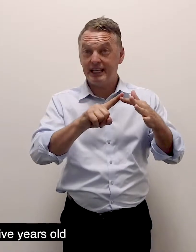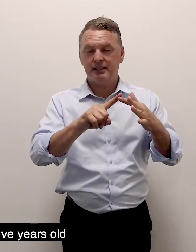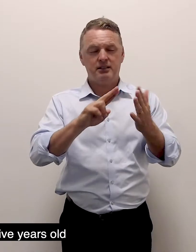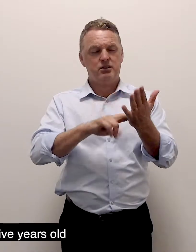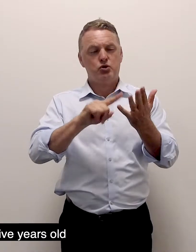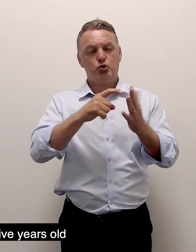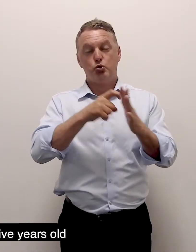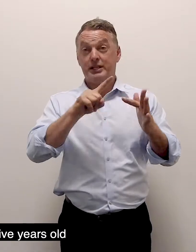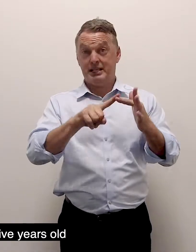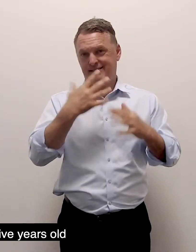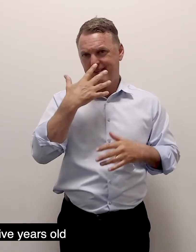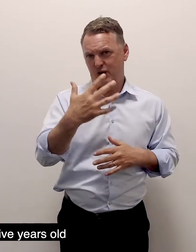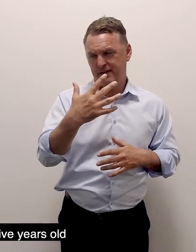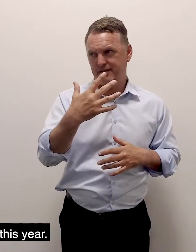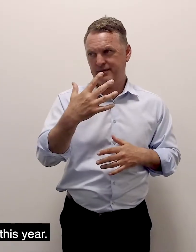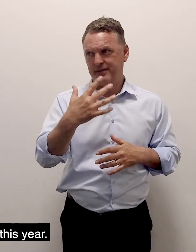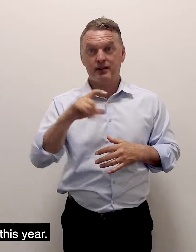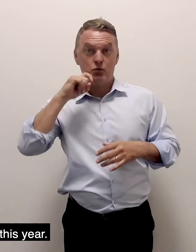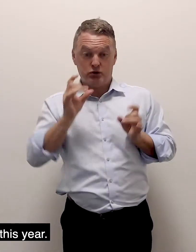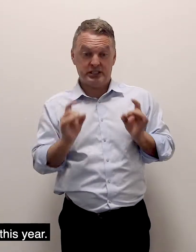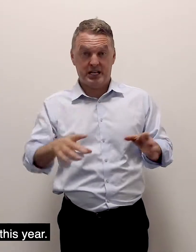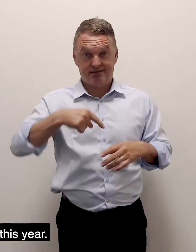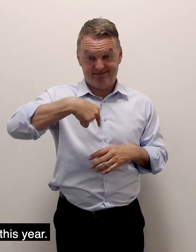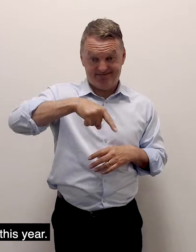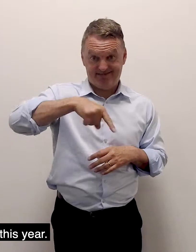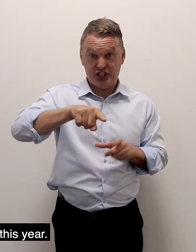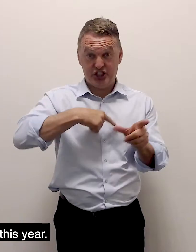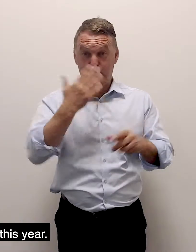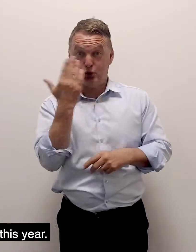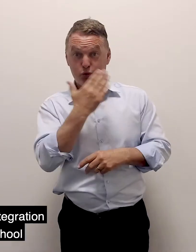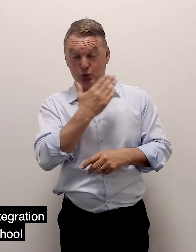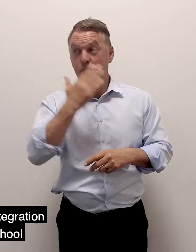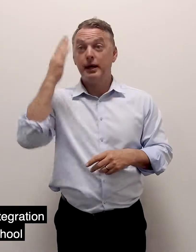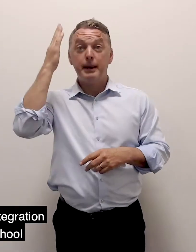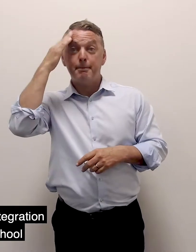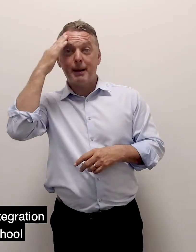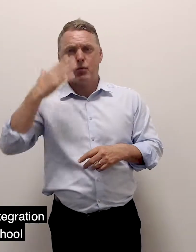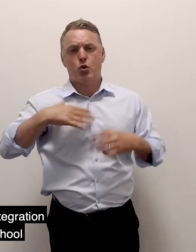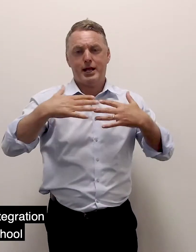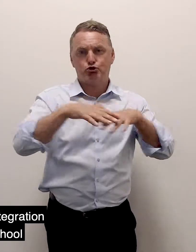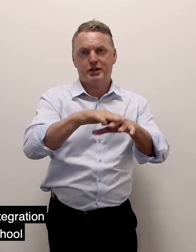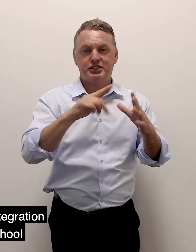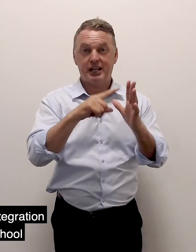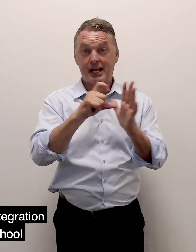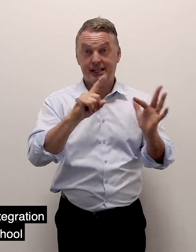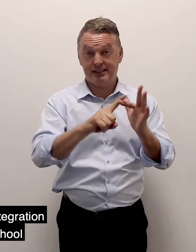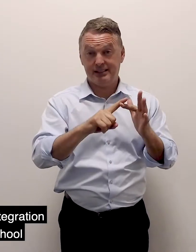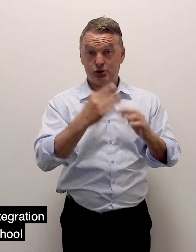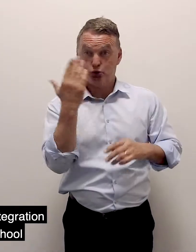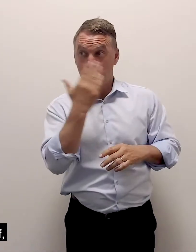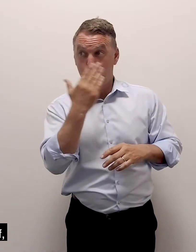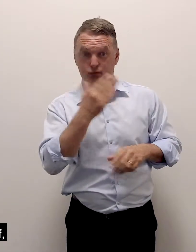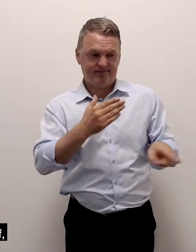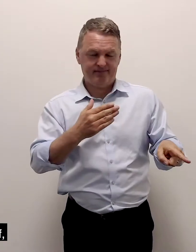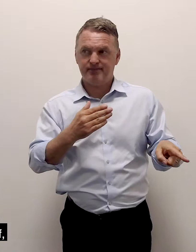Yuki. Okay, Yuki is 5 years old and is starting school this year. His mum wants an integration aid for him at